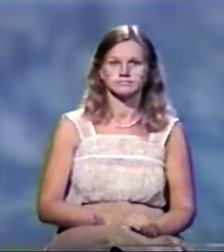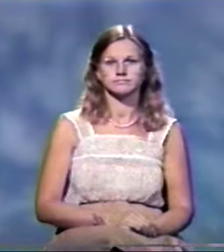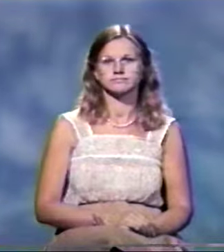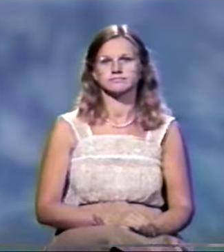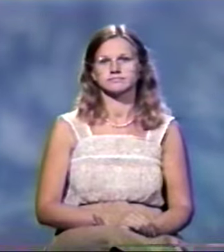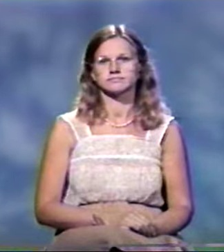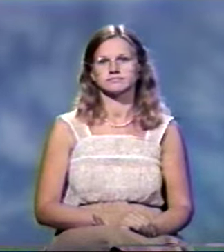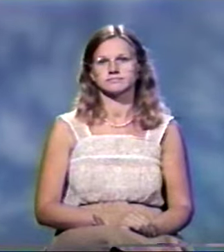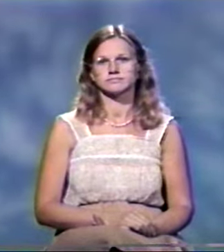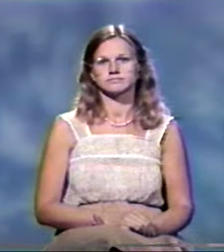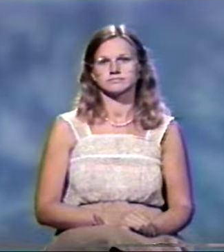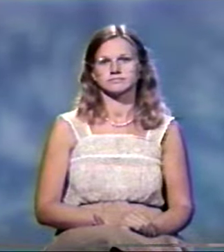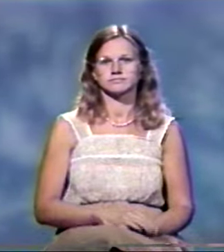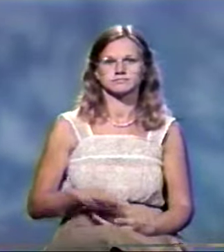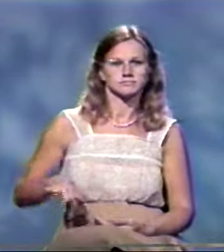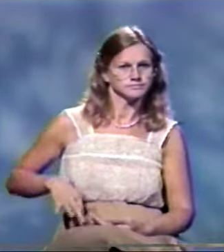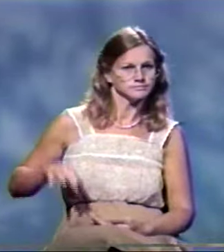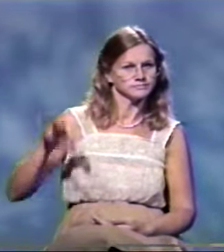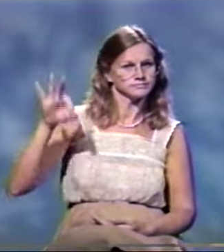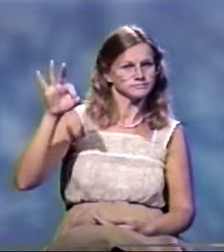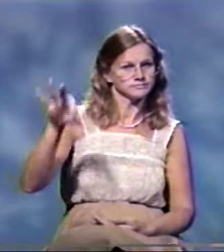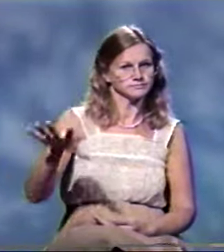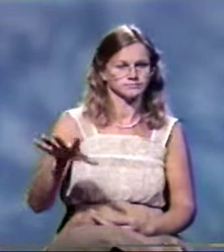To pay out of one's pocket.